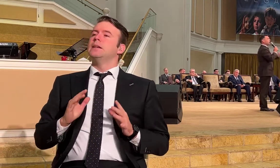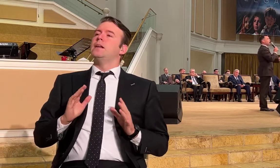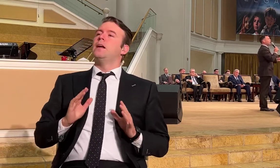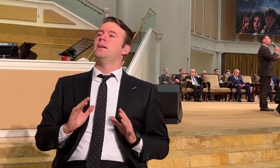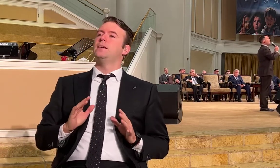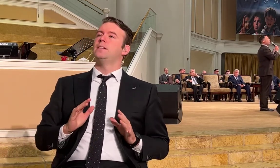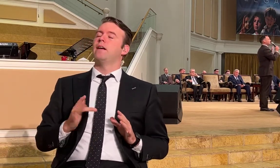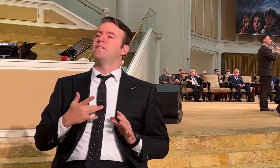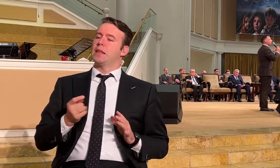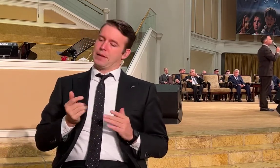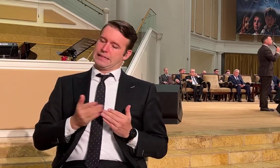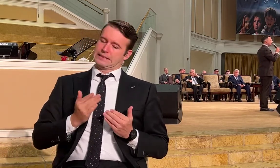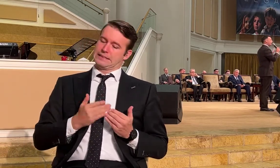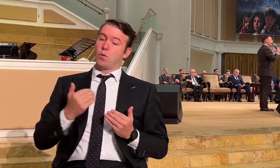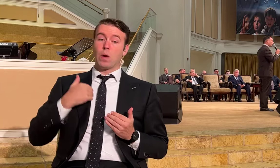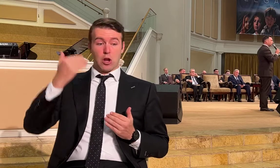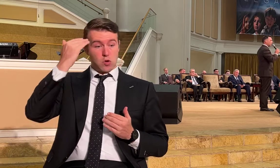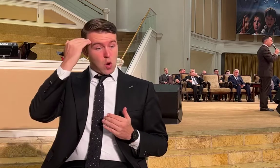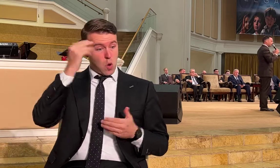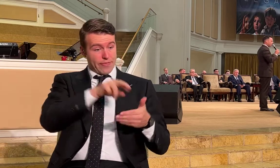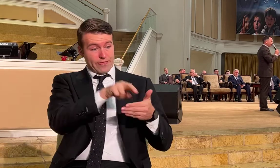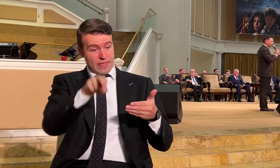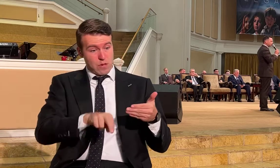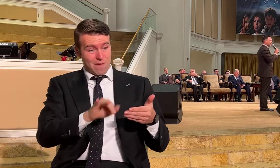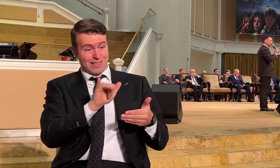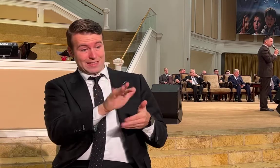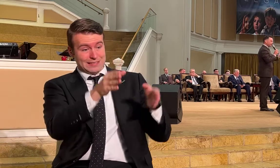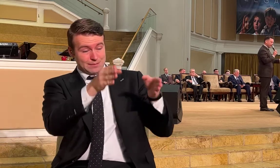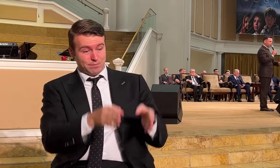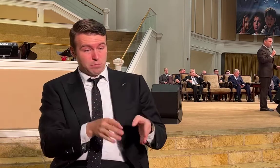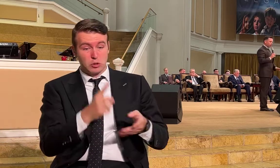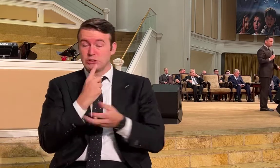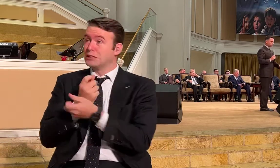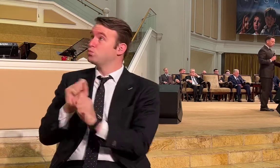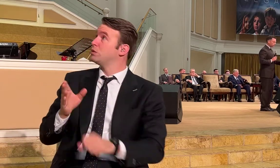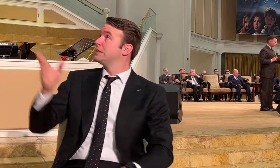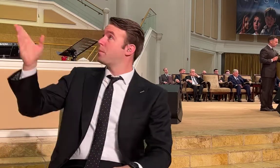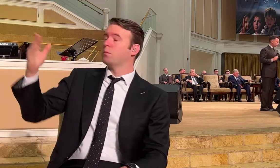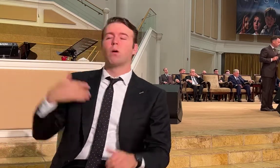when we know that the ultimate outcome of the patient is redeemable.